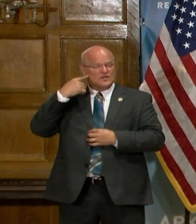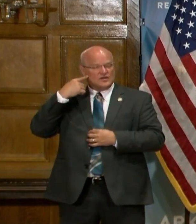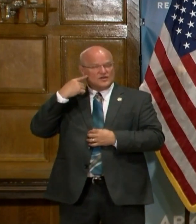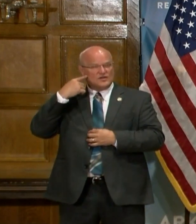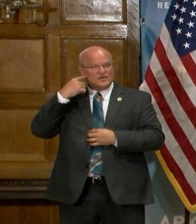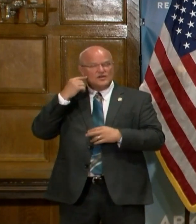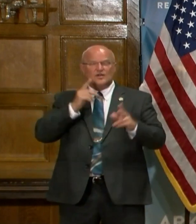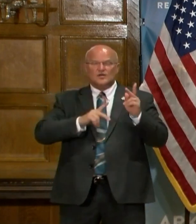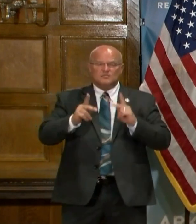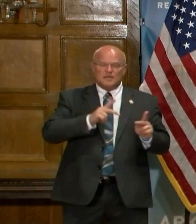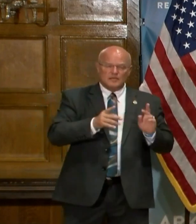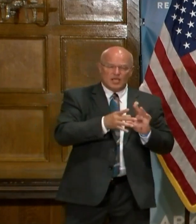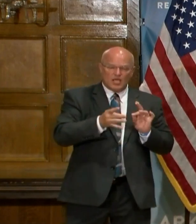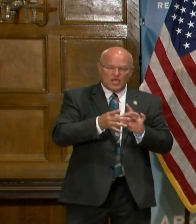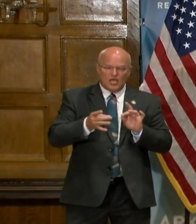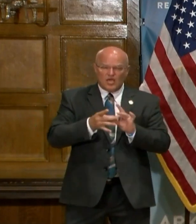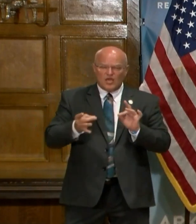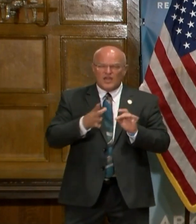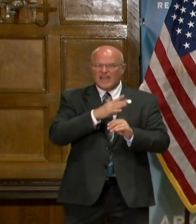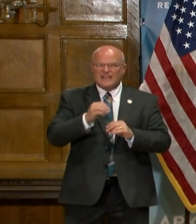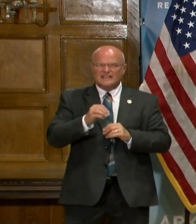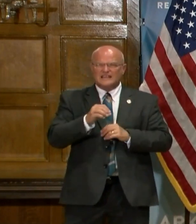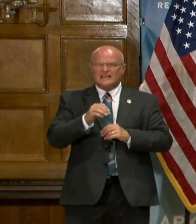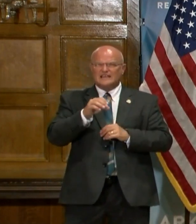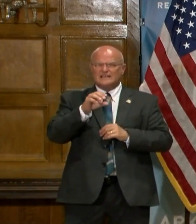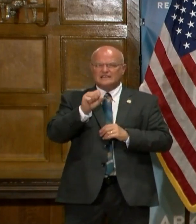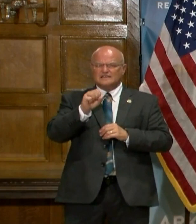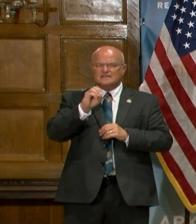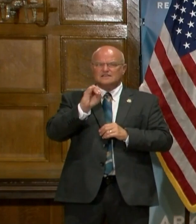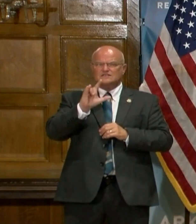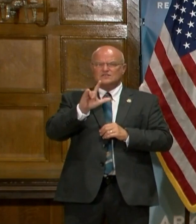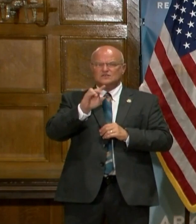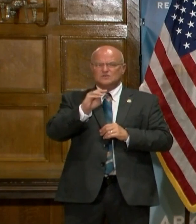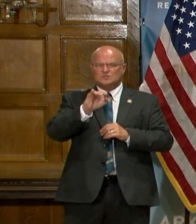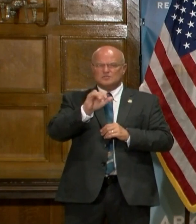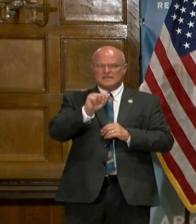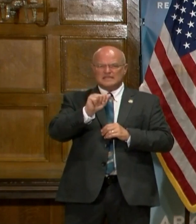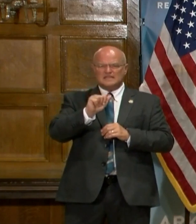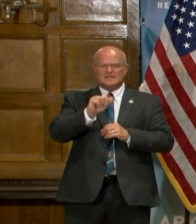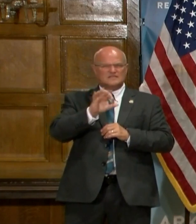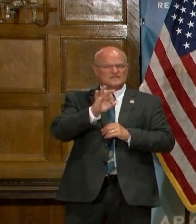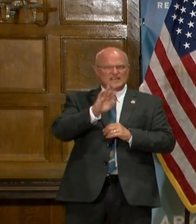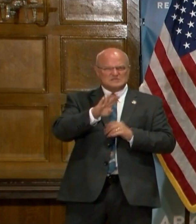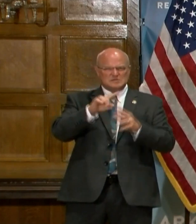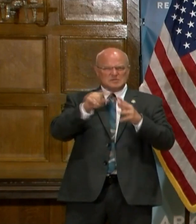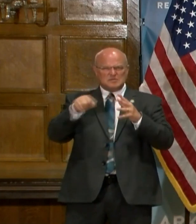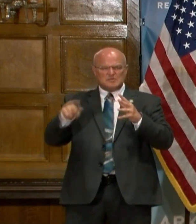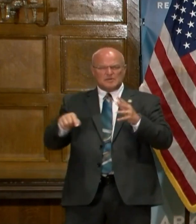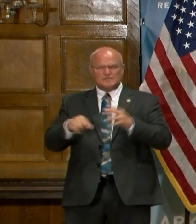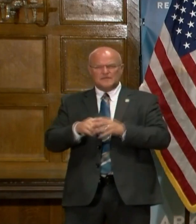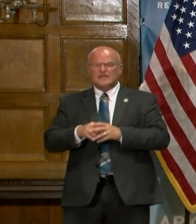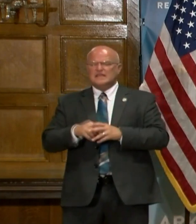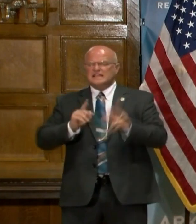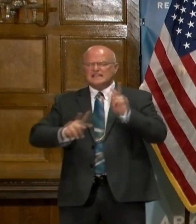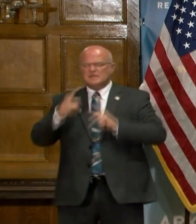people say, or apparently on social media as well, that masks don't work. They don't protect you against COVID-19. And some of